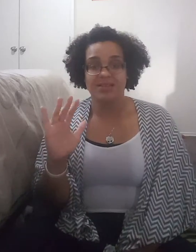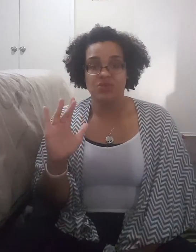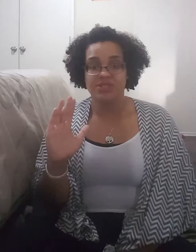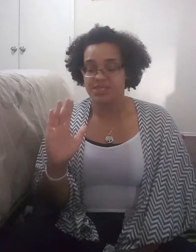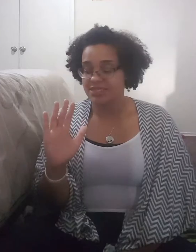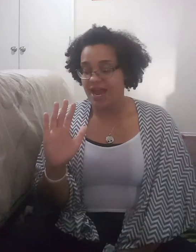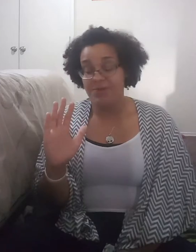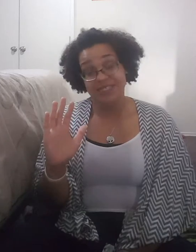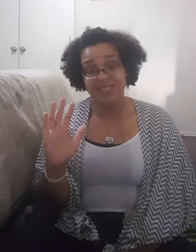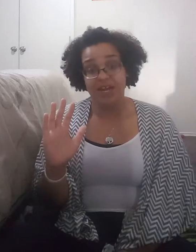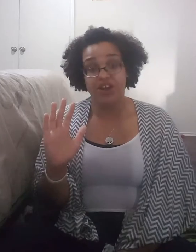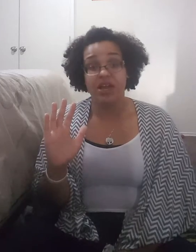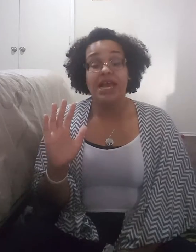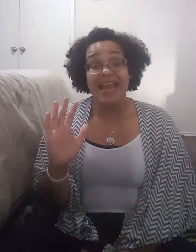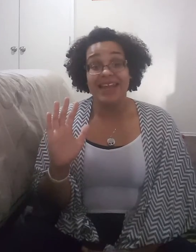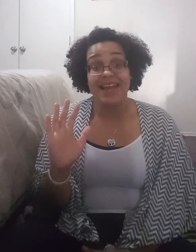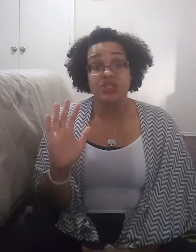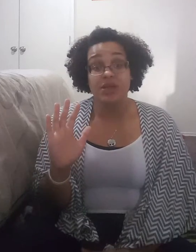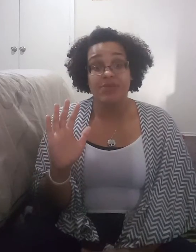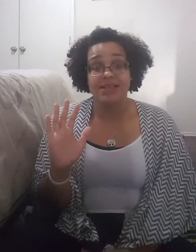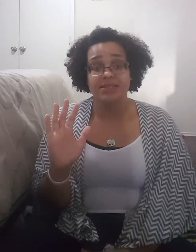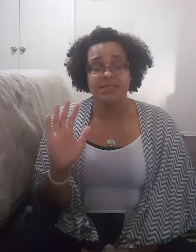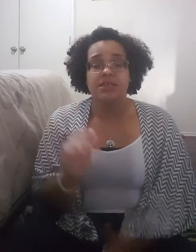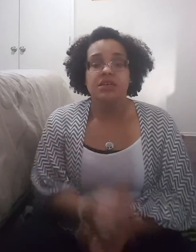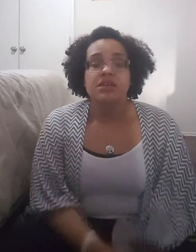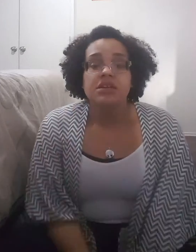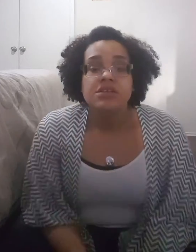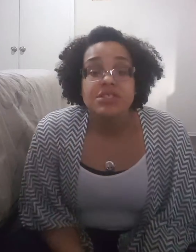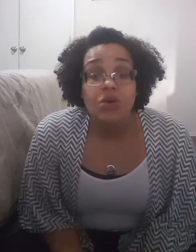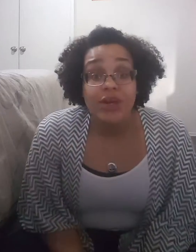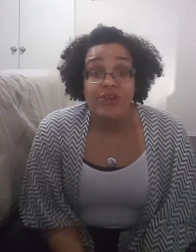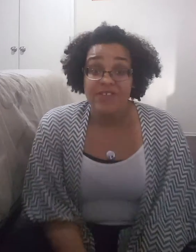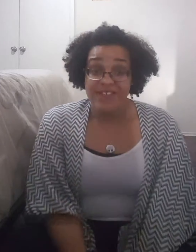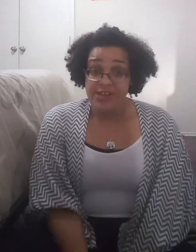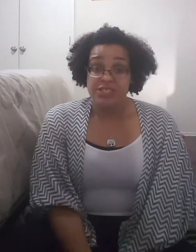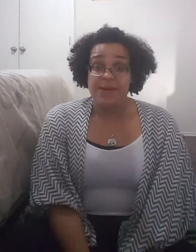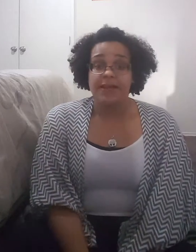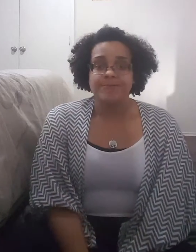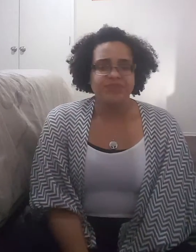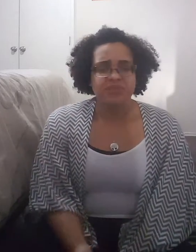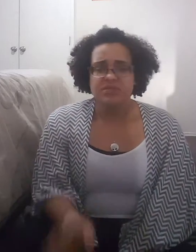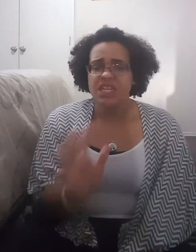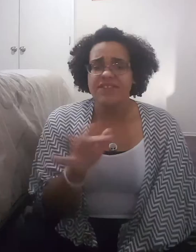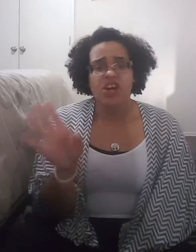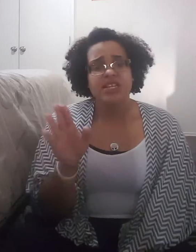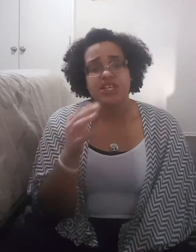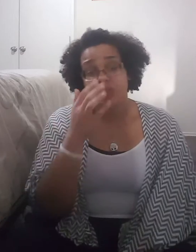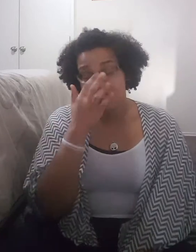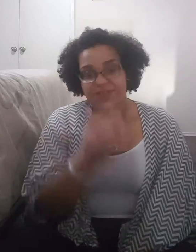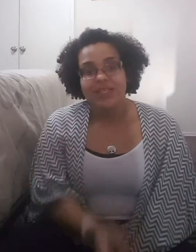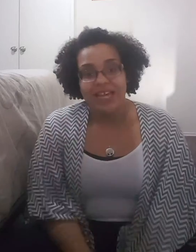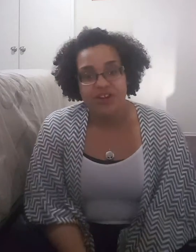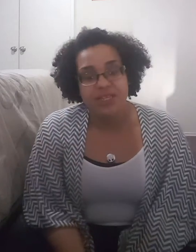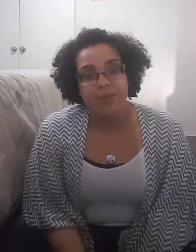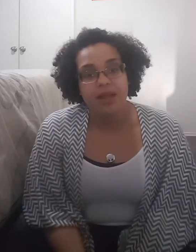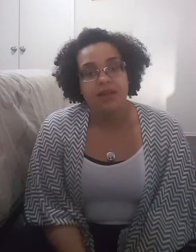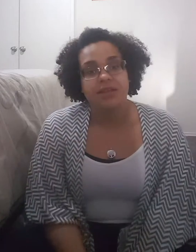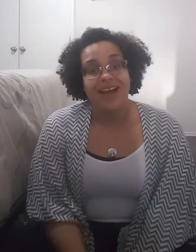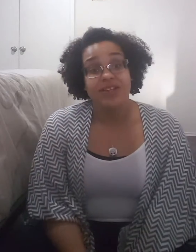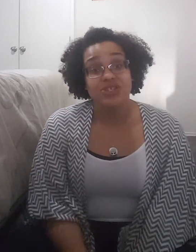towards the side because that's how your hand naturally rests. So when you're finger spelling, I've already taught you the different letters, and I'm going to now introduce